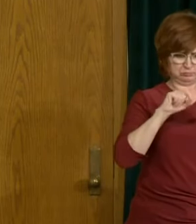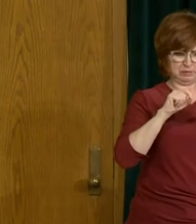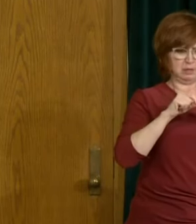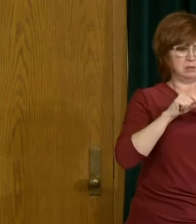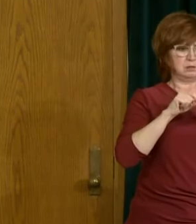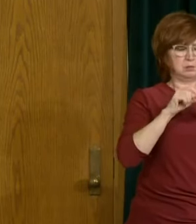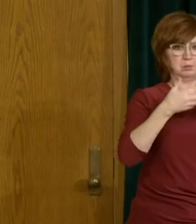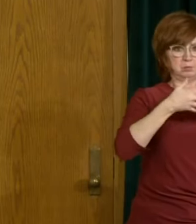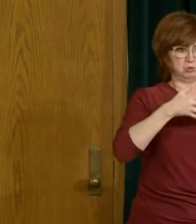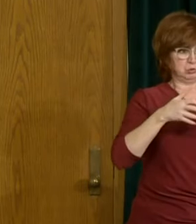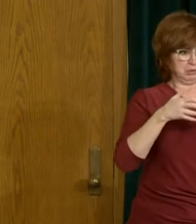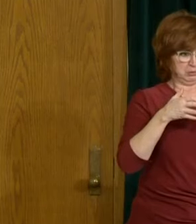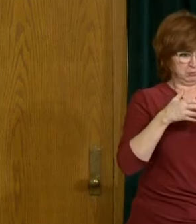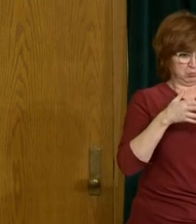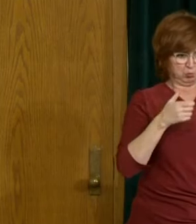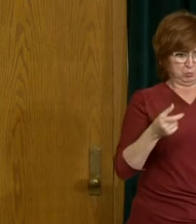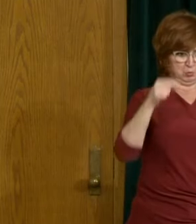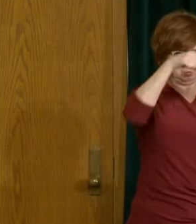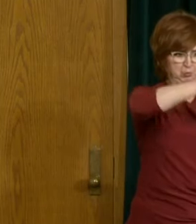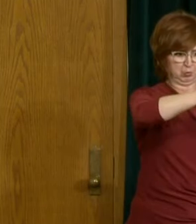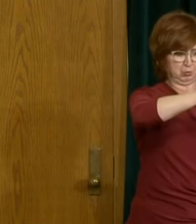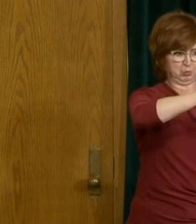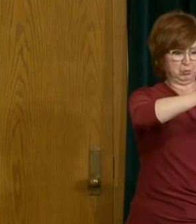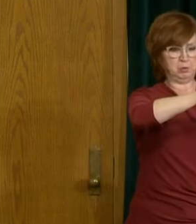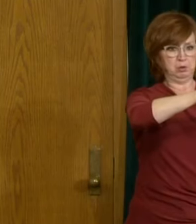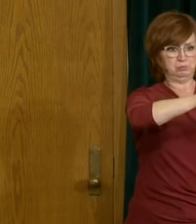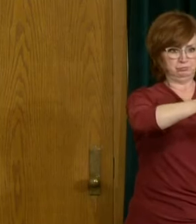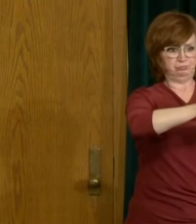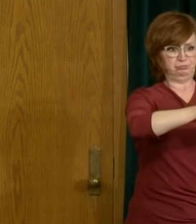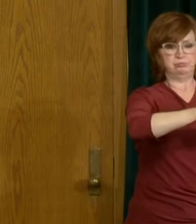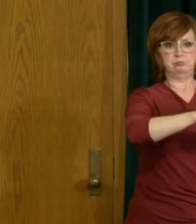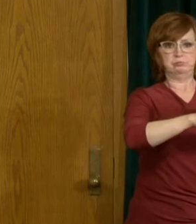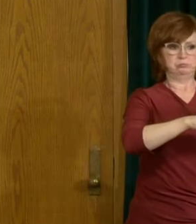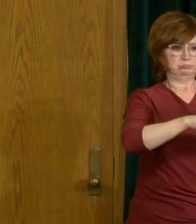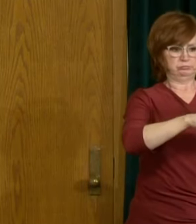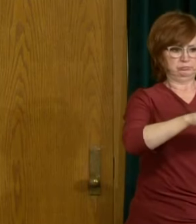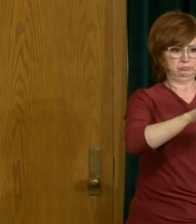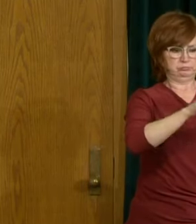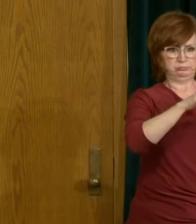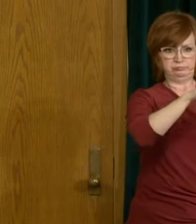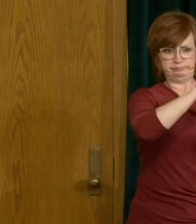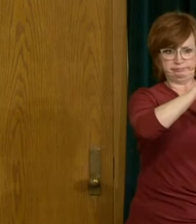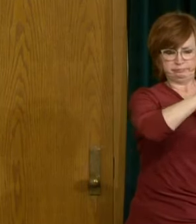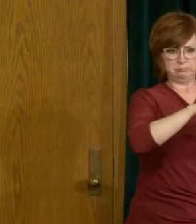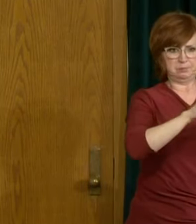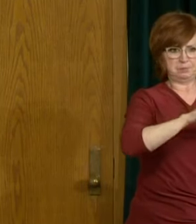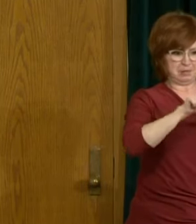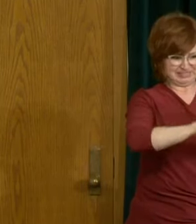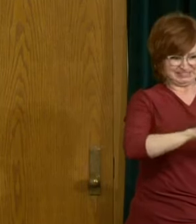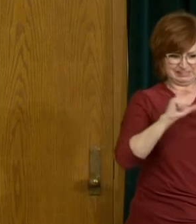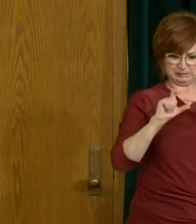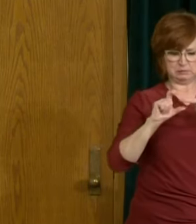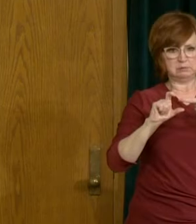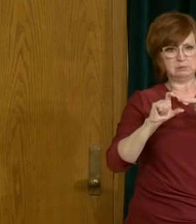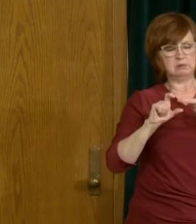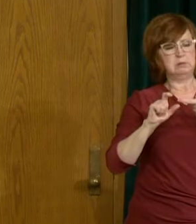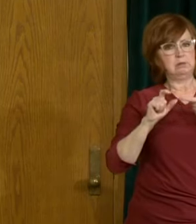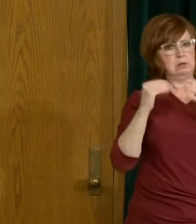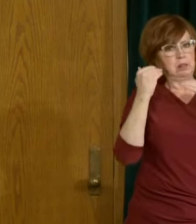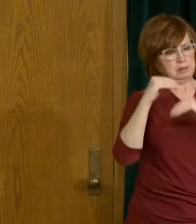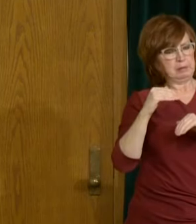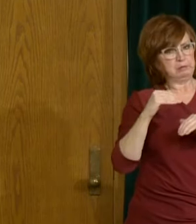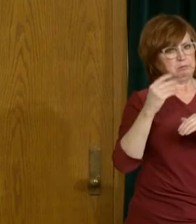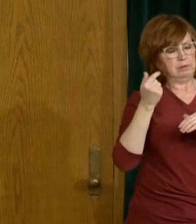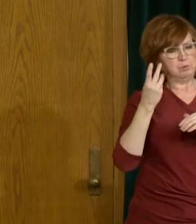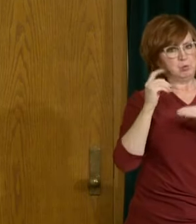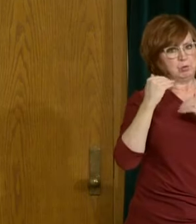machine, but the conventional way. But essentially, anybody that needs or wishes to be tested in that area can be. Scott,